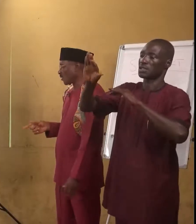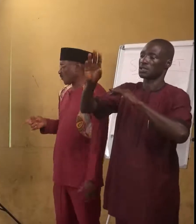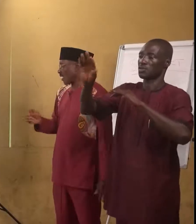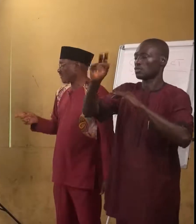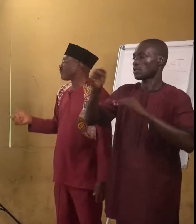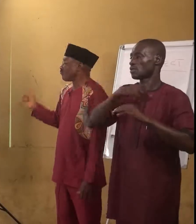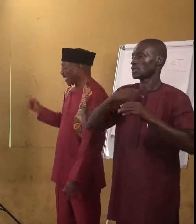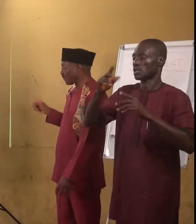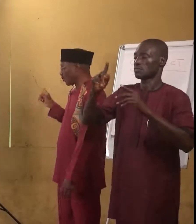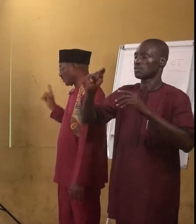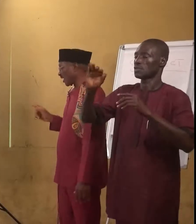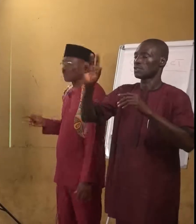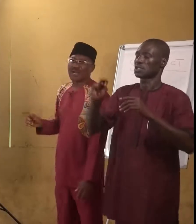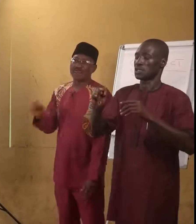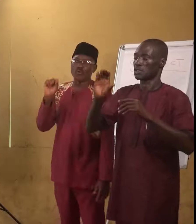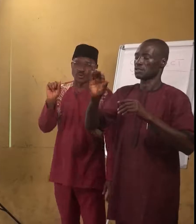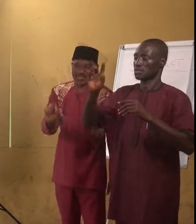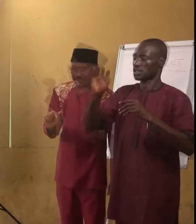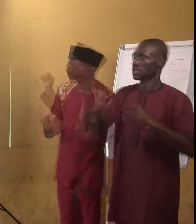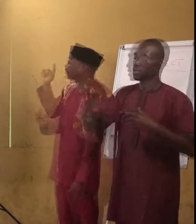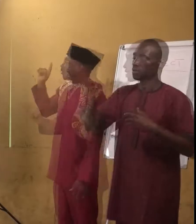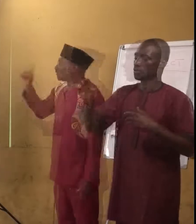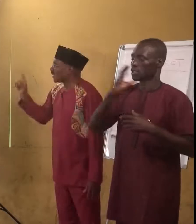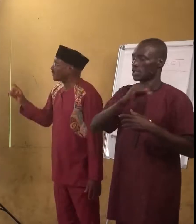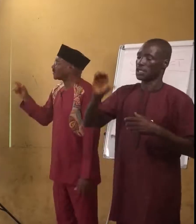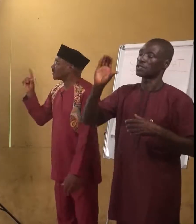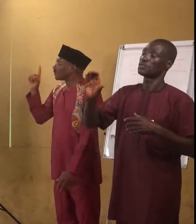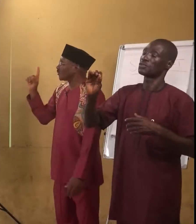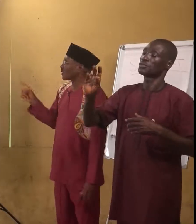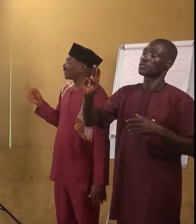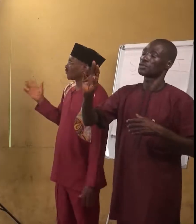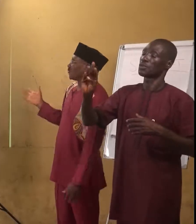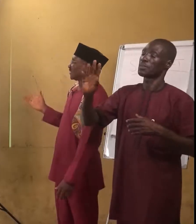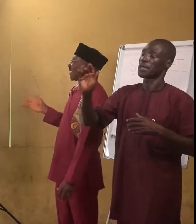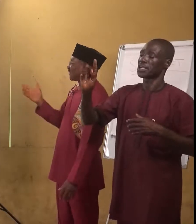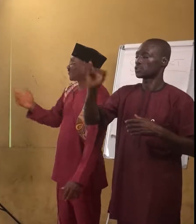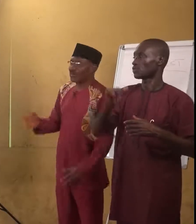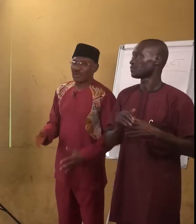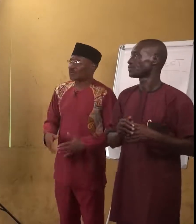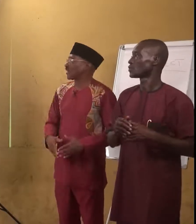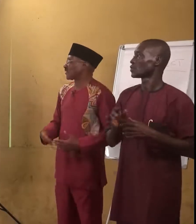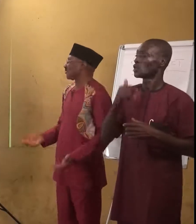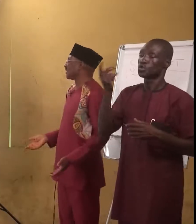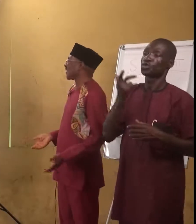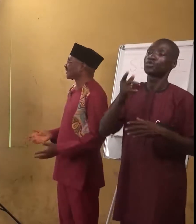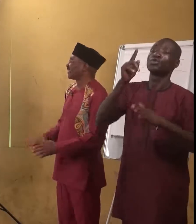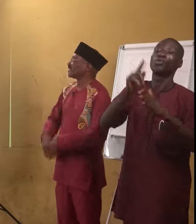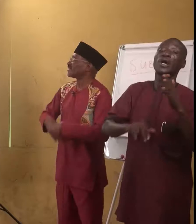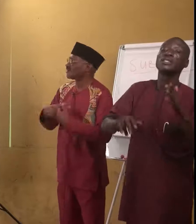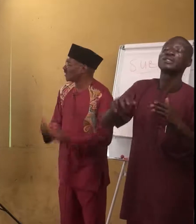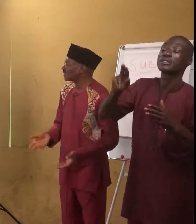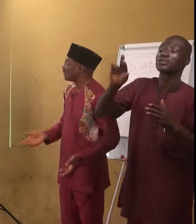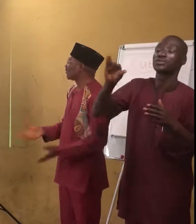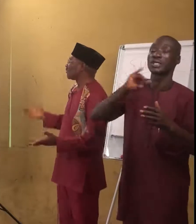city, we have megapolis, and we have conurbation. Under this rural settlement, I define what rural settlement. I say it